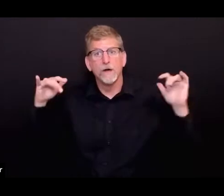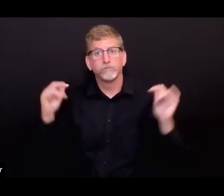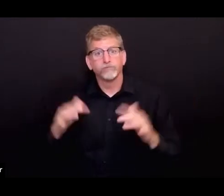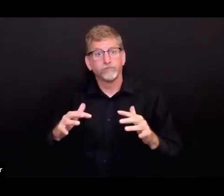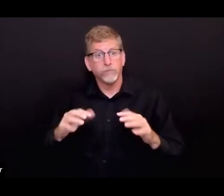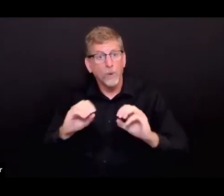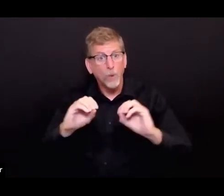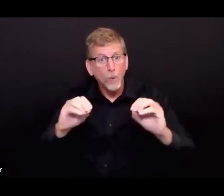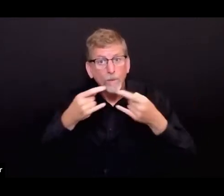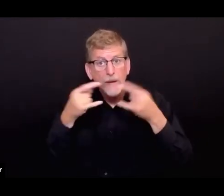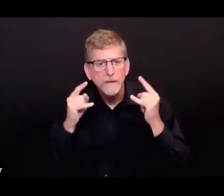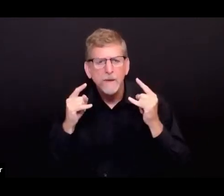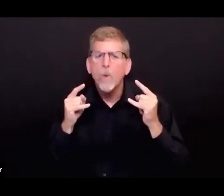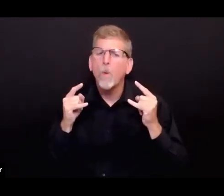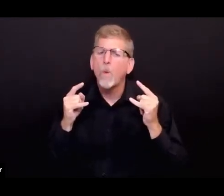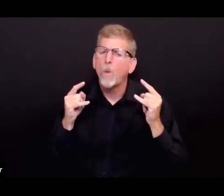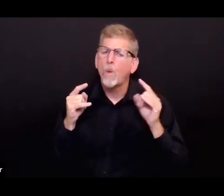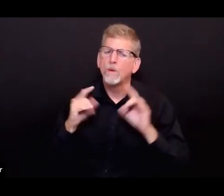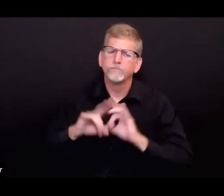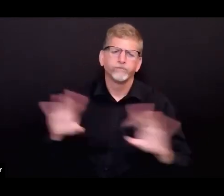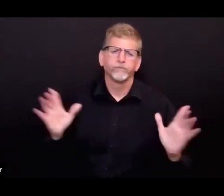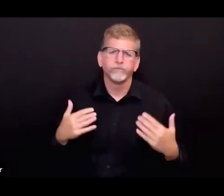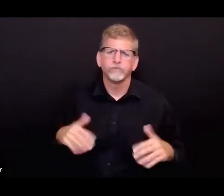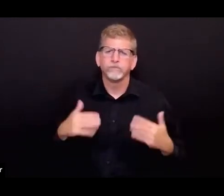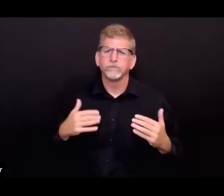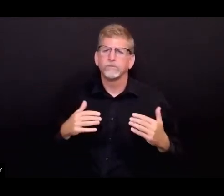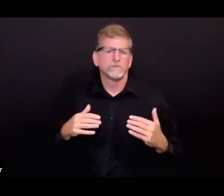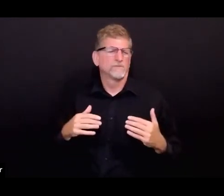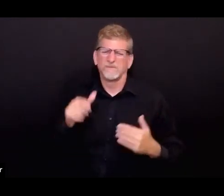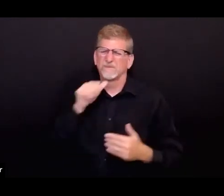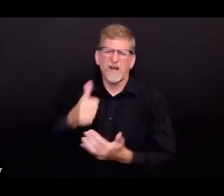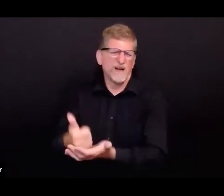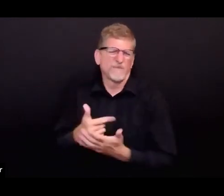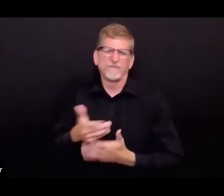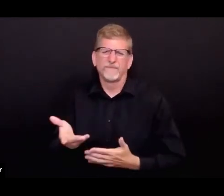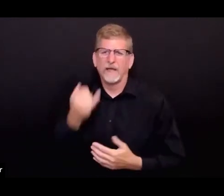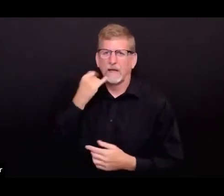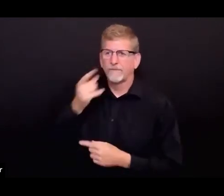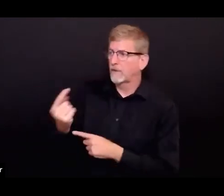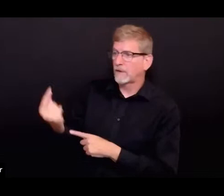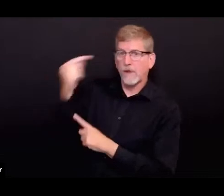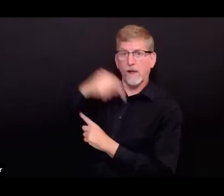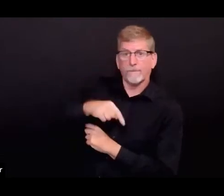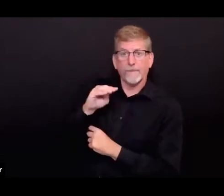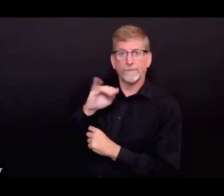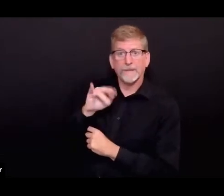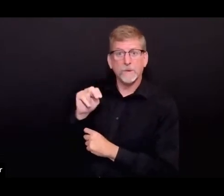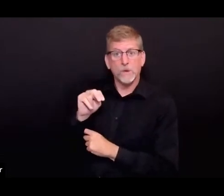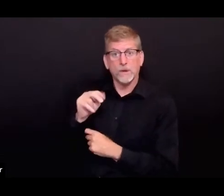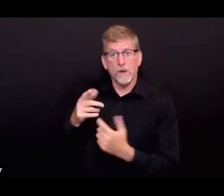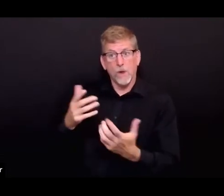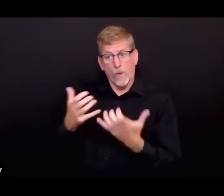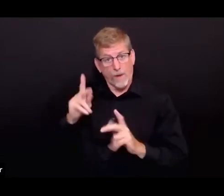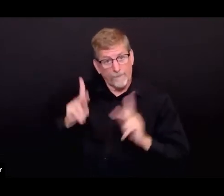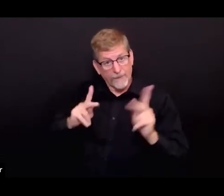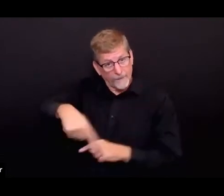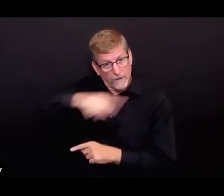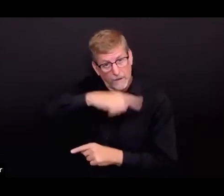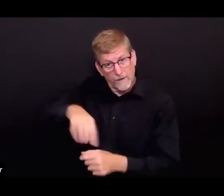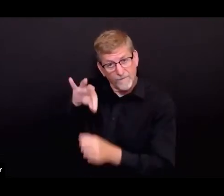incredibly unhelpful. If you're coming to Minnesota to seek votes, bring us testing today, bring us